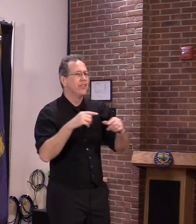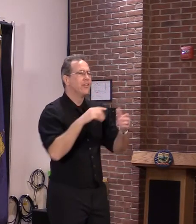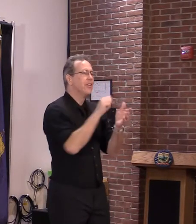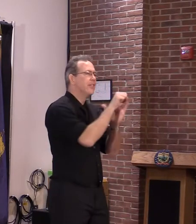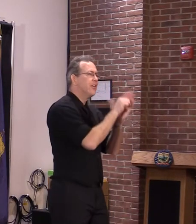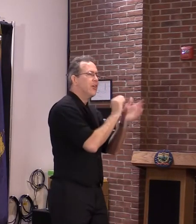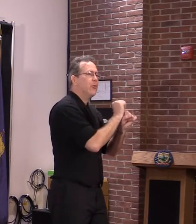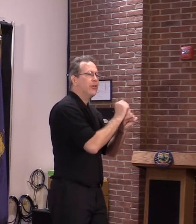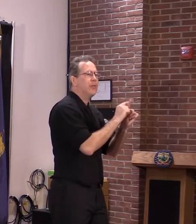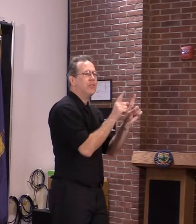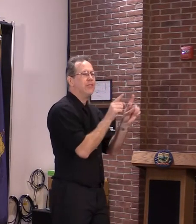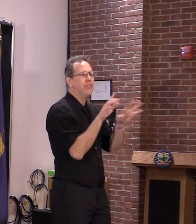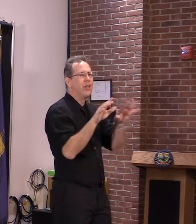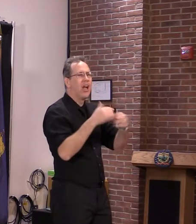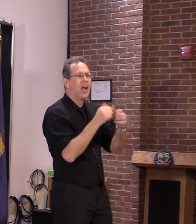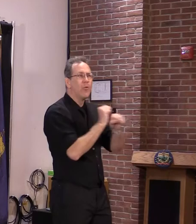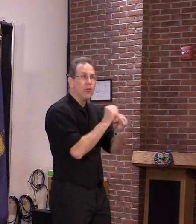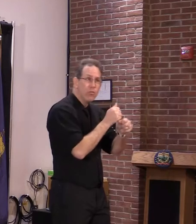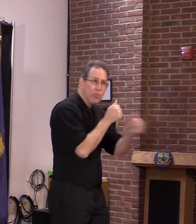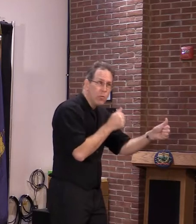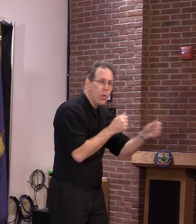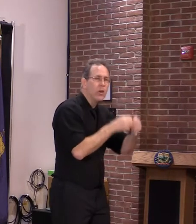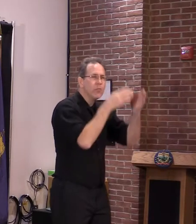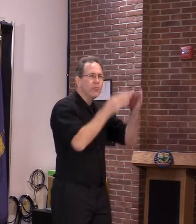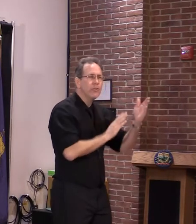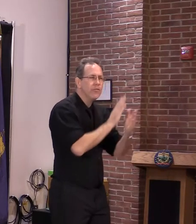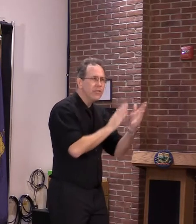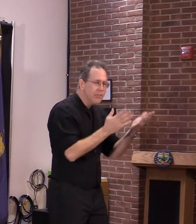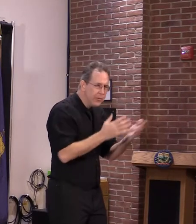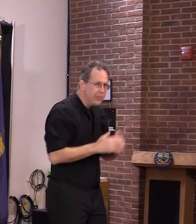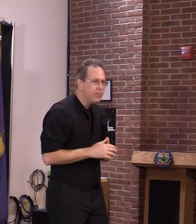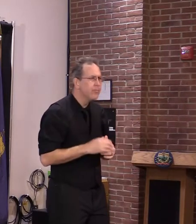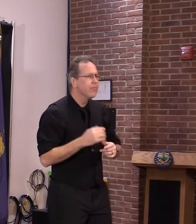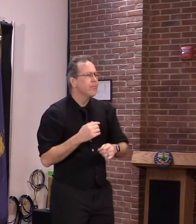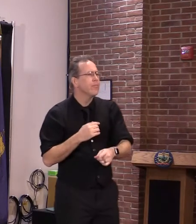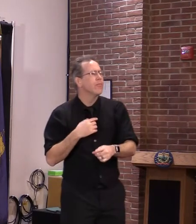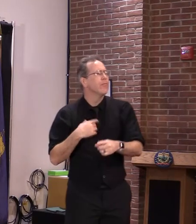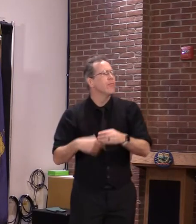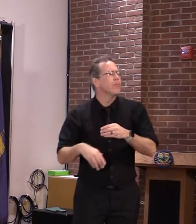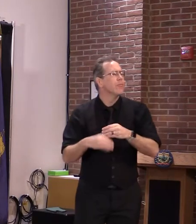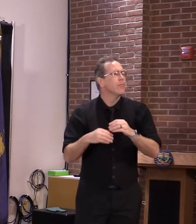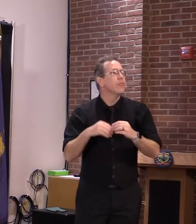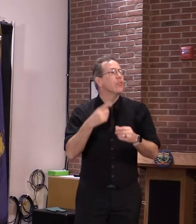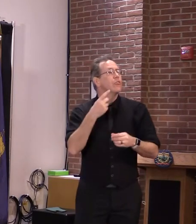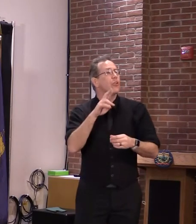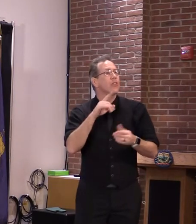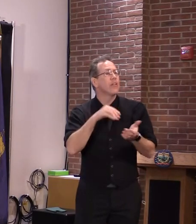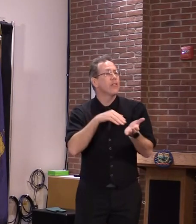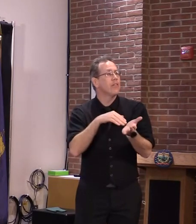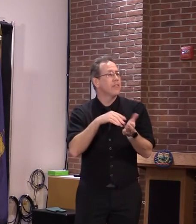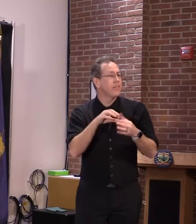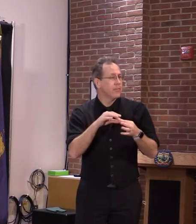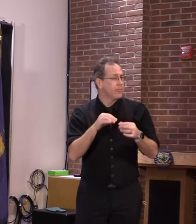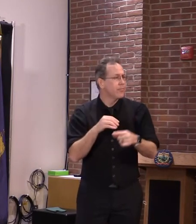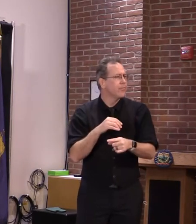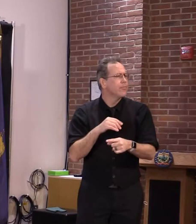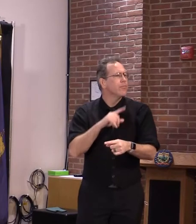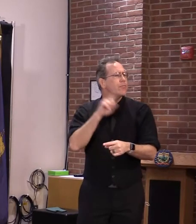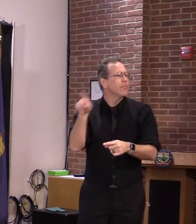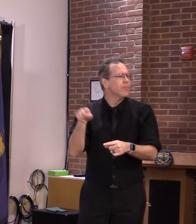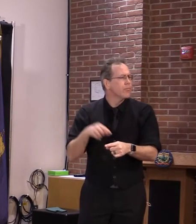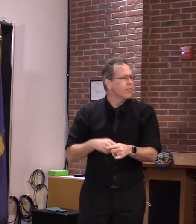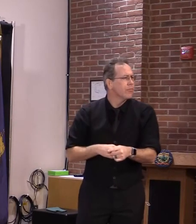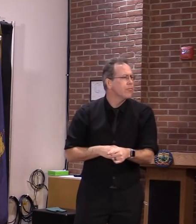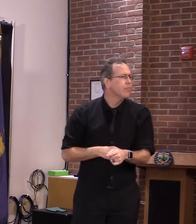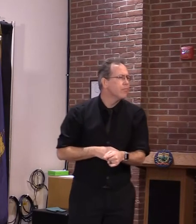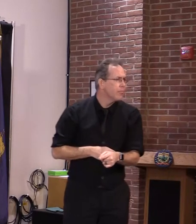Okay. Thank you very much. A follow-up question for Dr. Levine. What's the health department's recommendation for what should happen if a